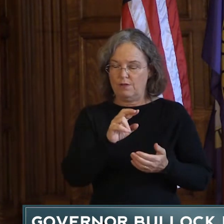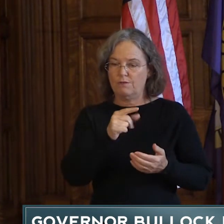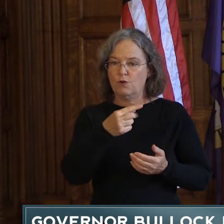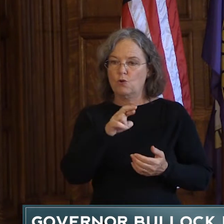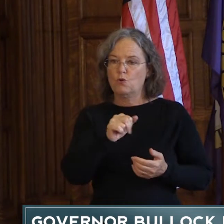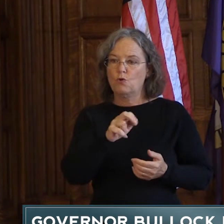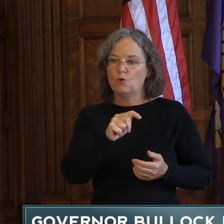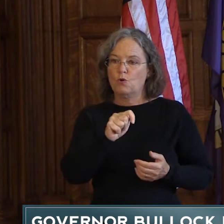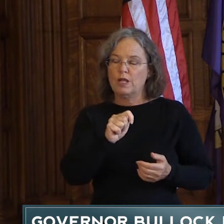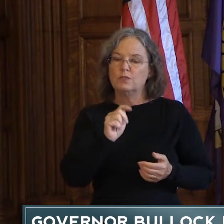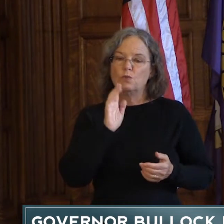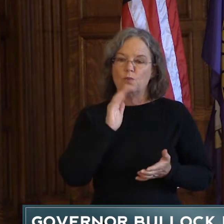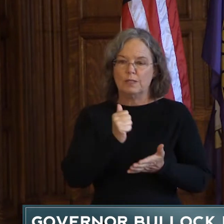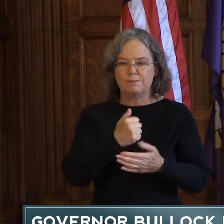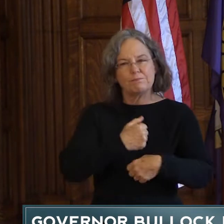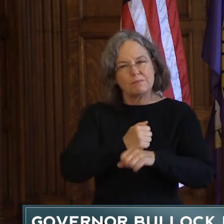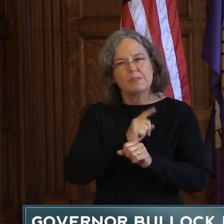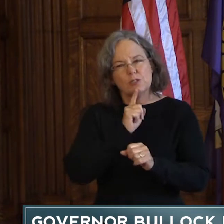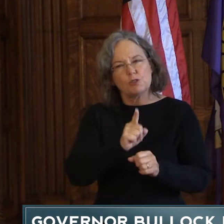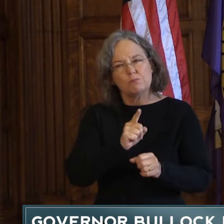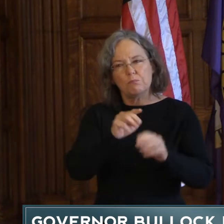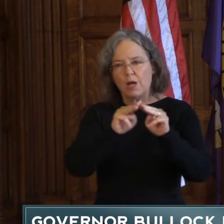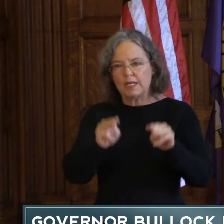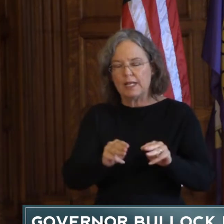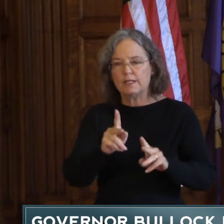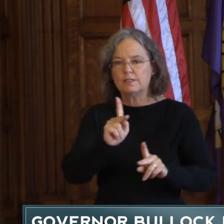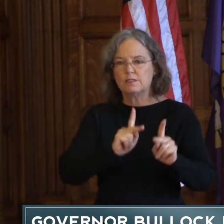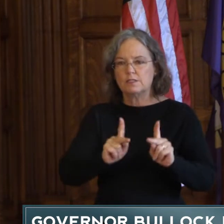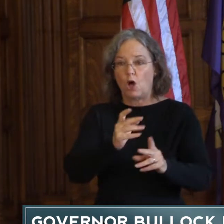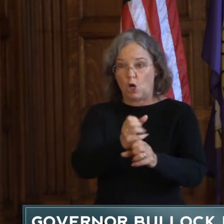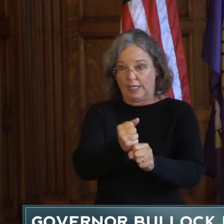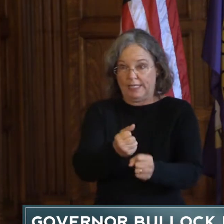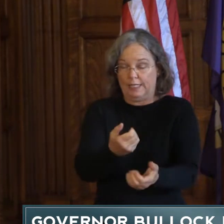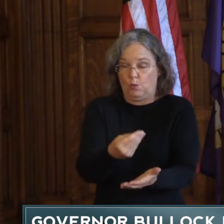ensure Montanans are getting relief.